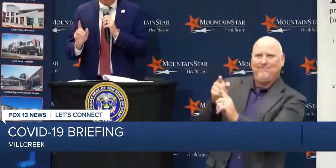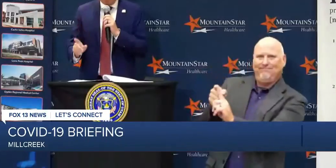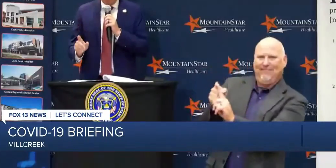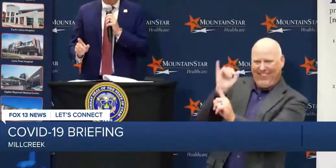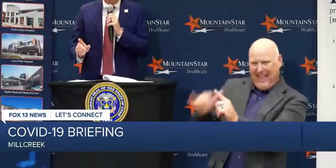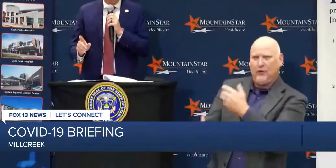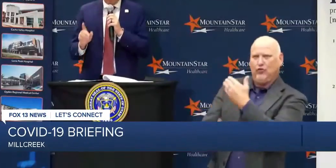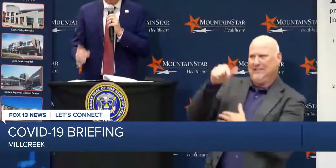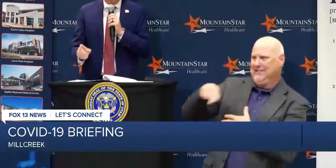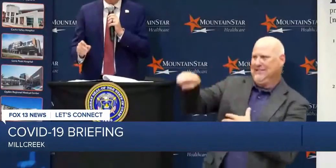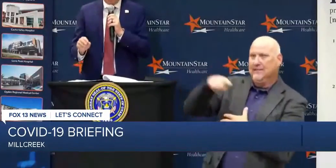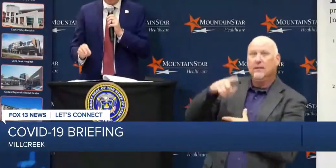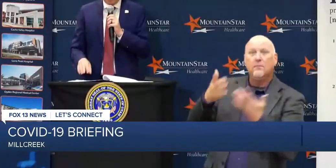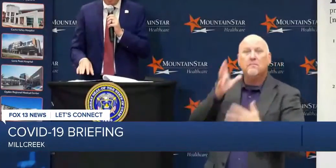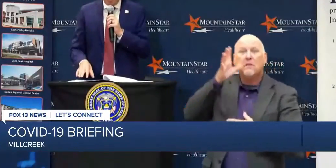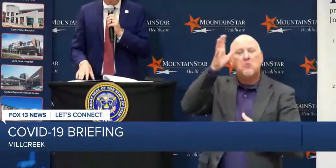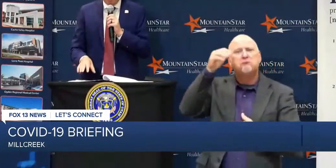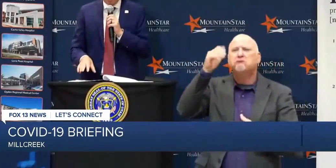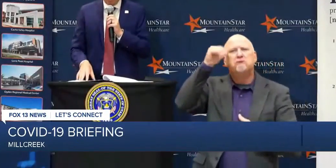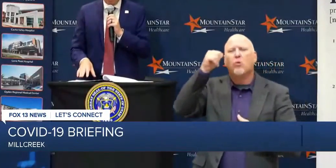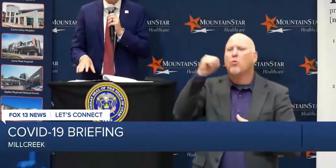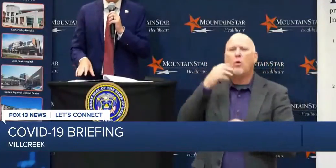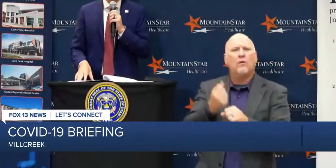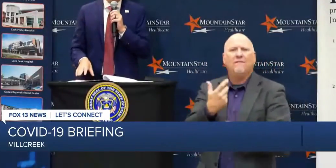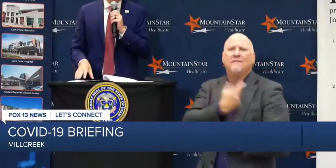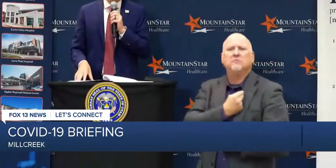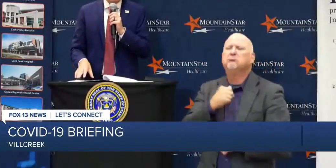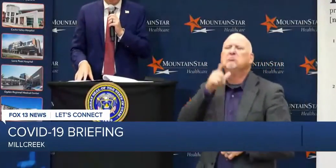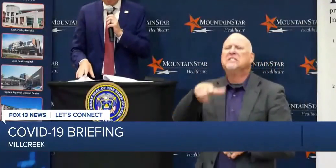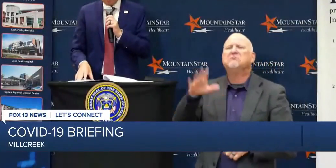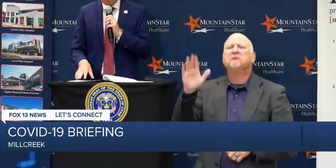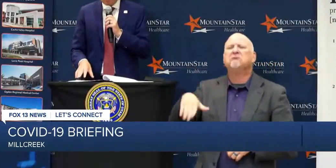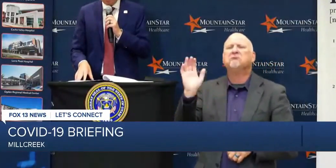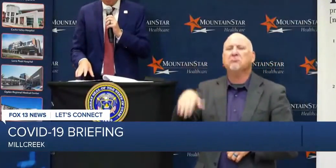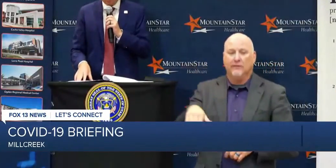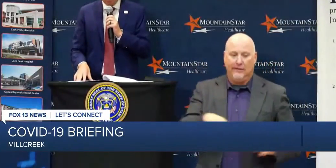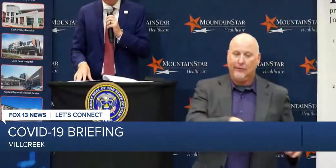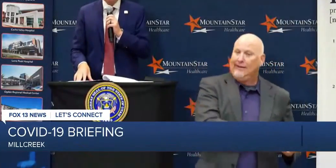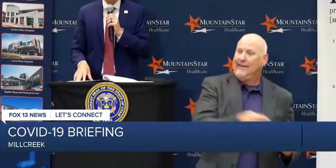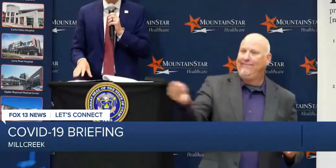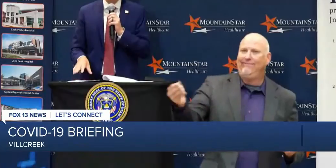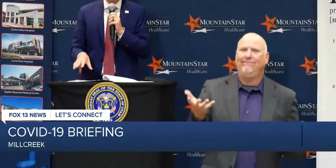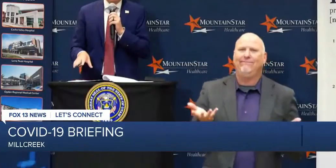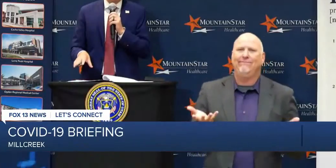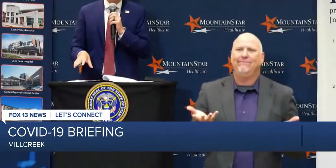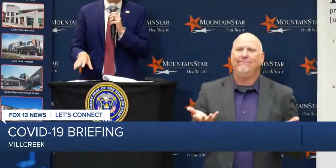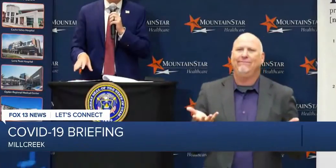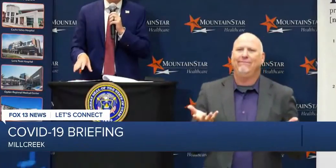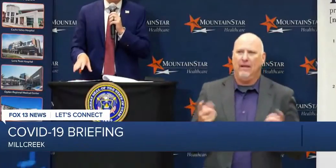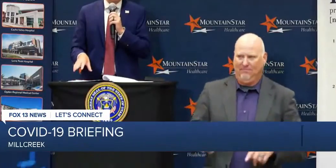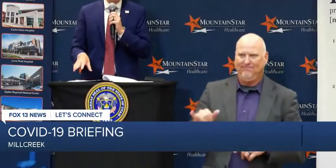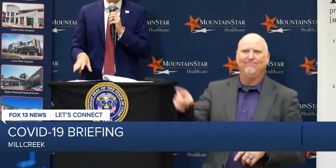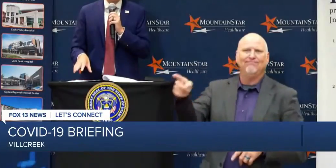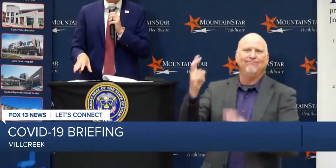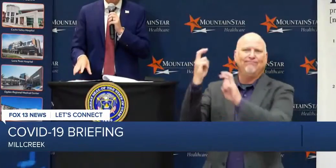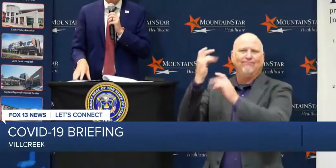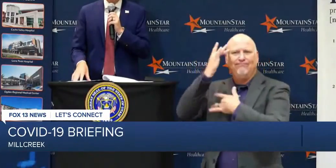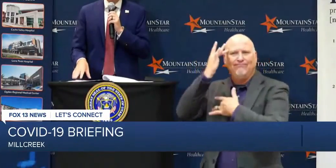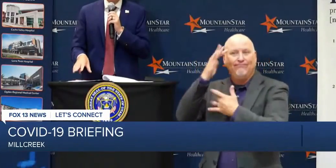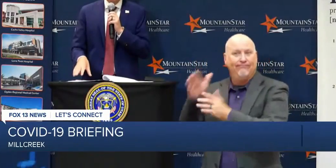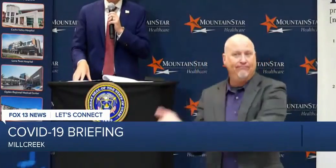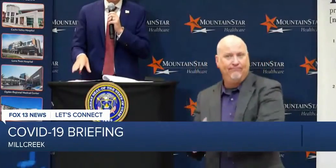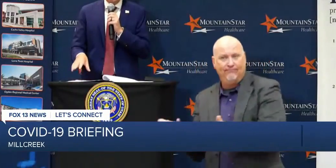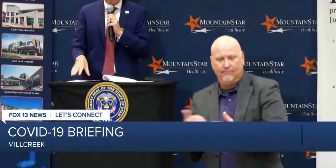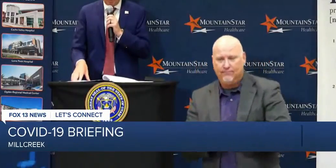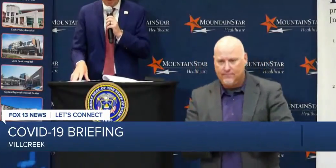During last school year, we were fortunate to not have any large outbreaks at elementary schools. Most of our outbreaks were in